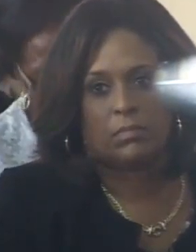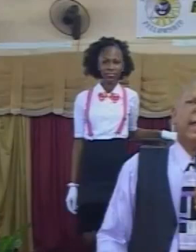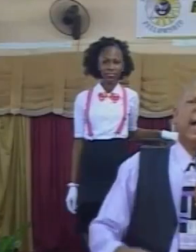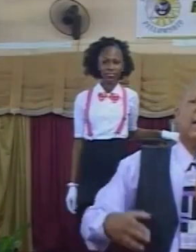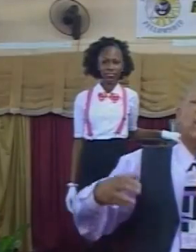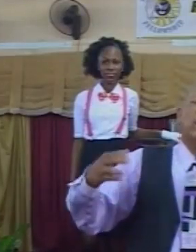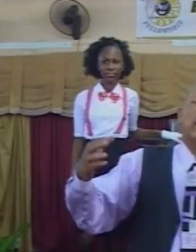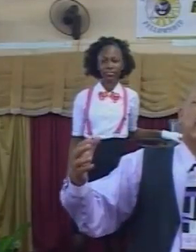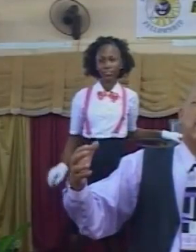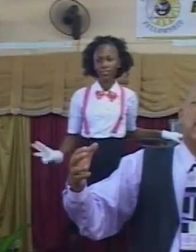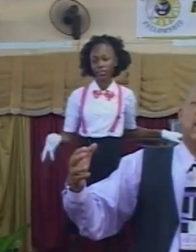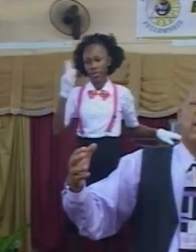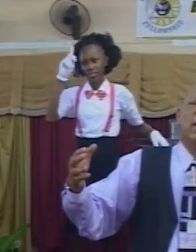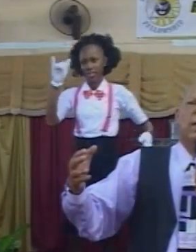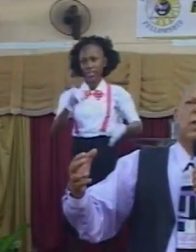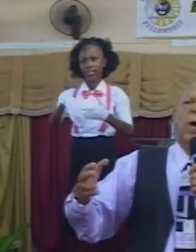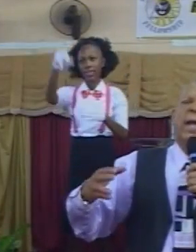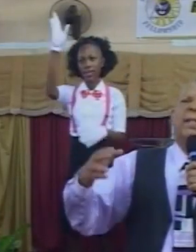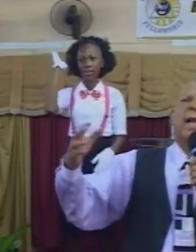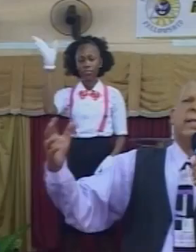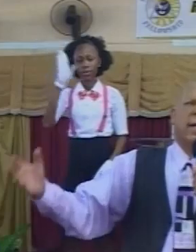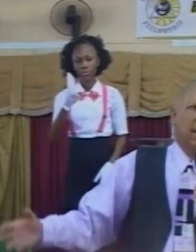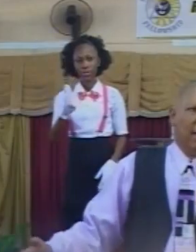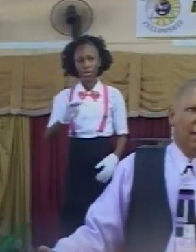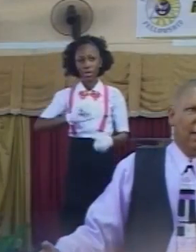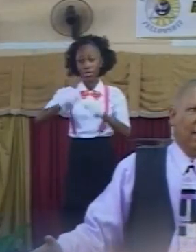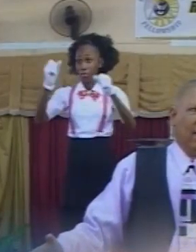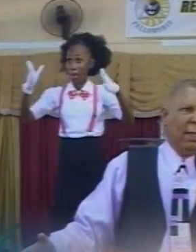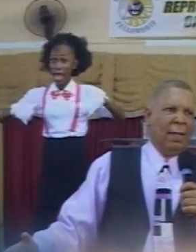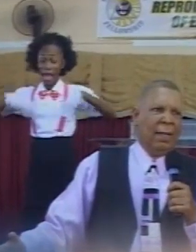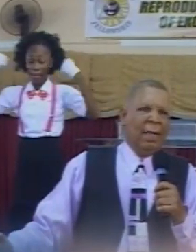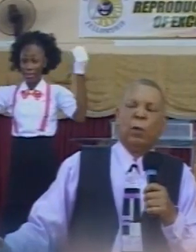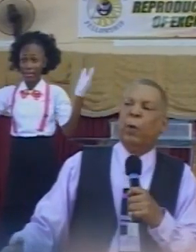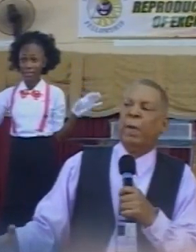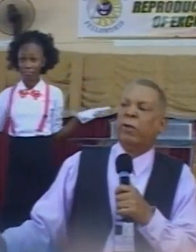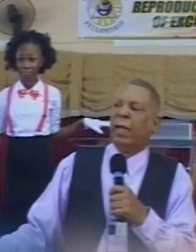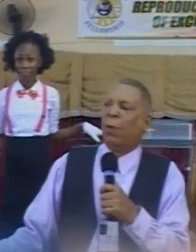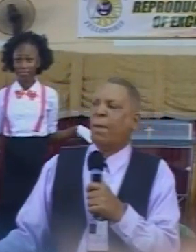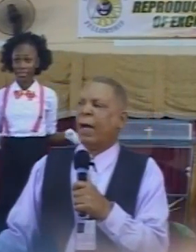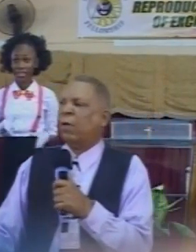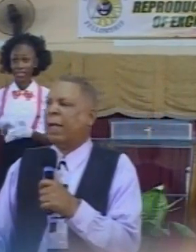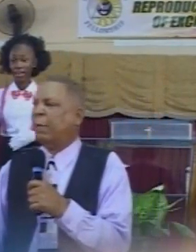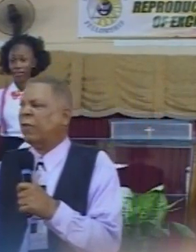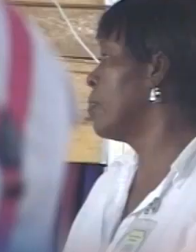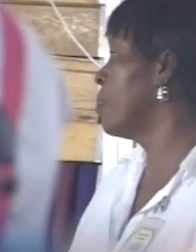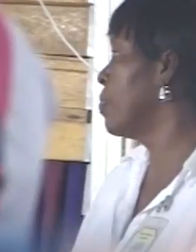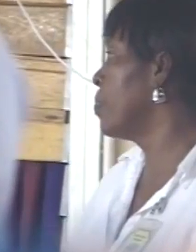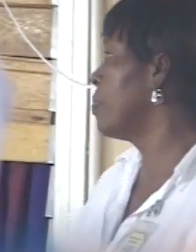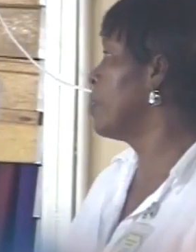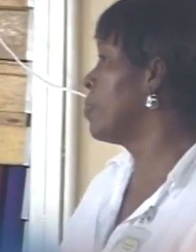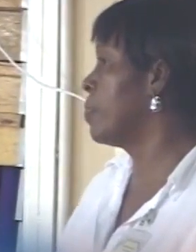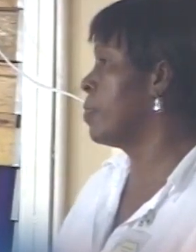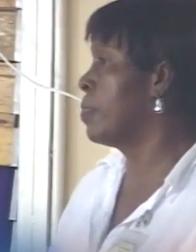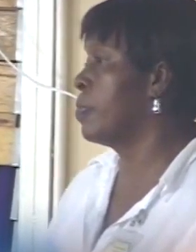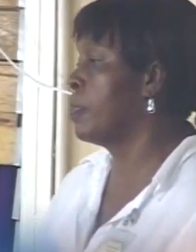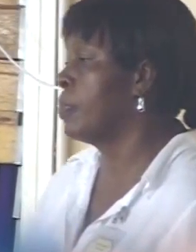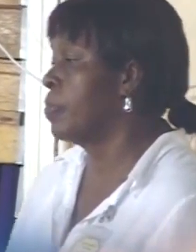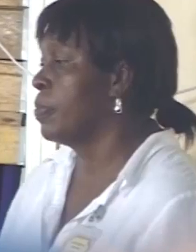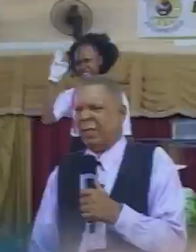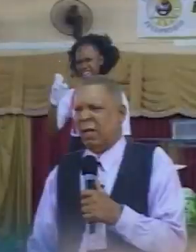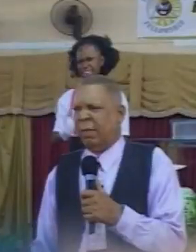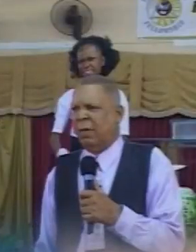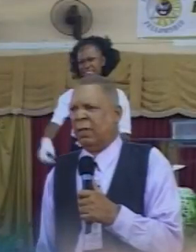We think that God will be so ecstatic that we will betray him, come back to him, and him just gonna accept us back.